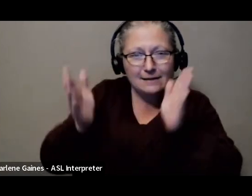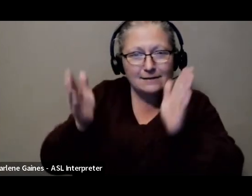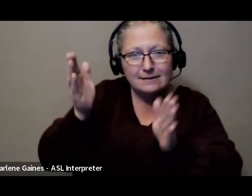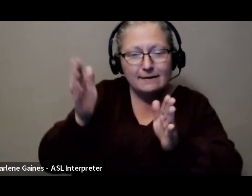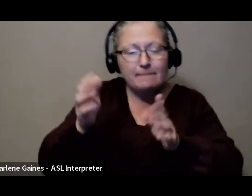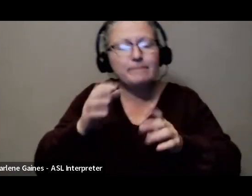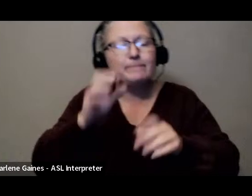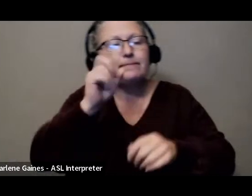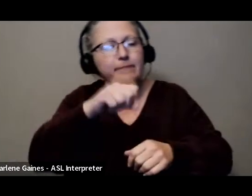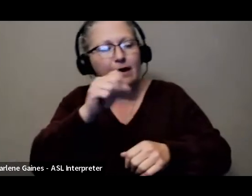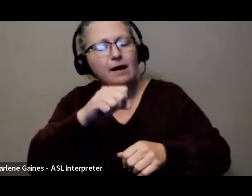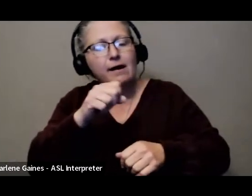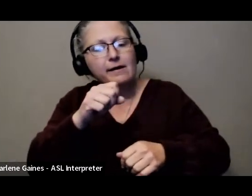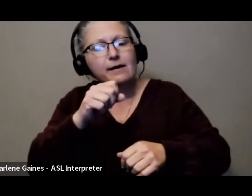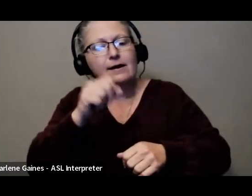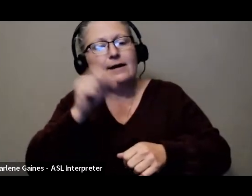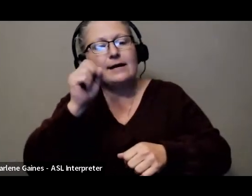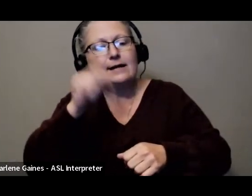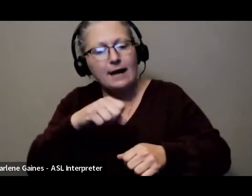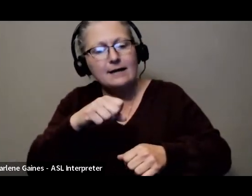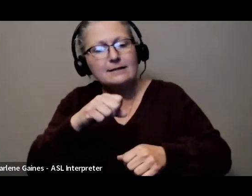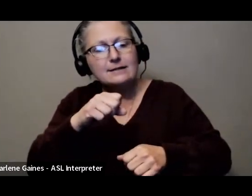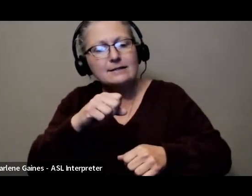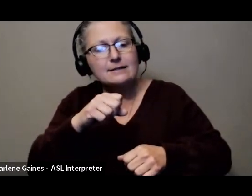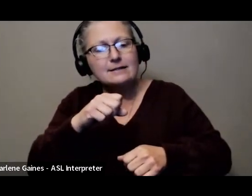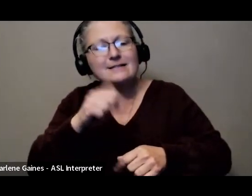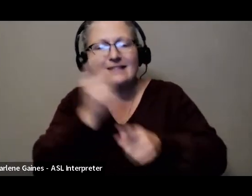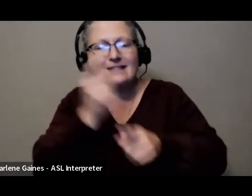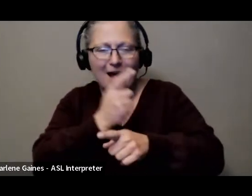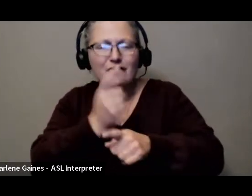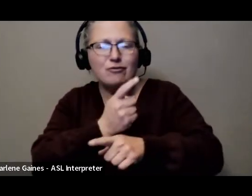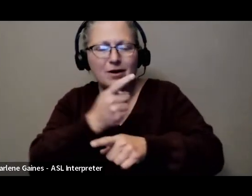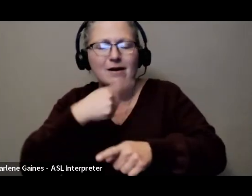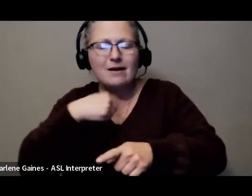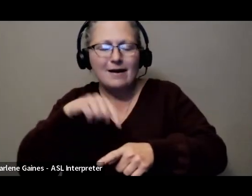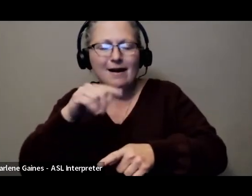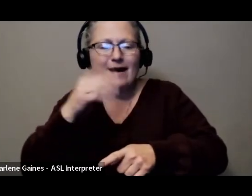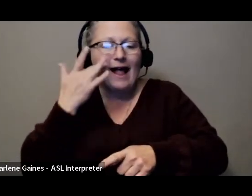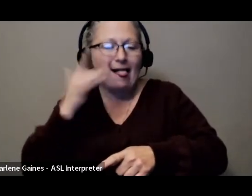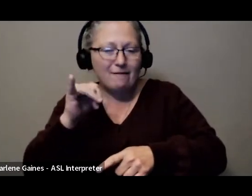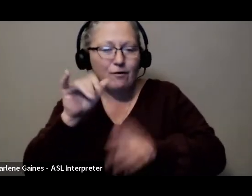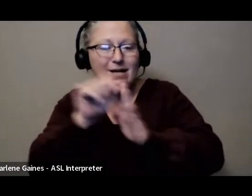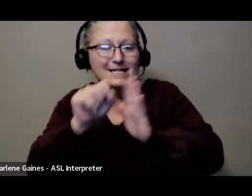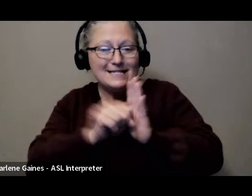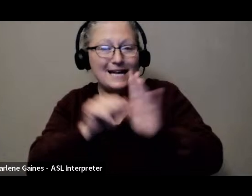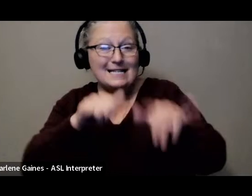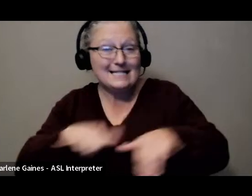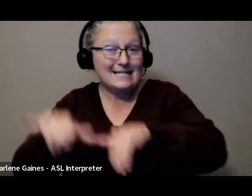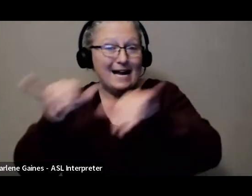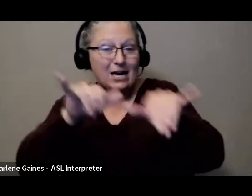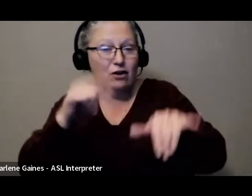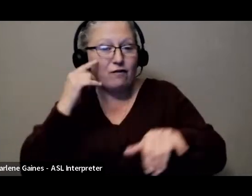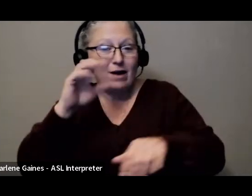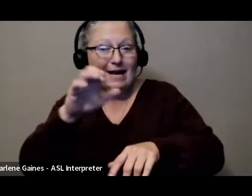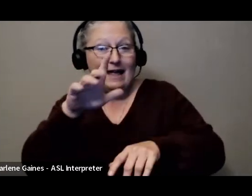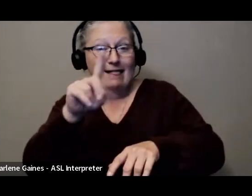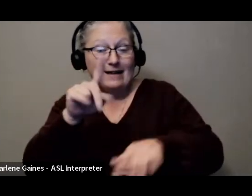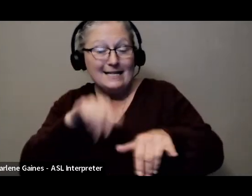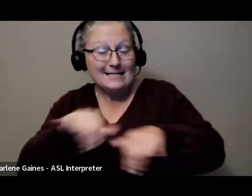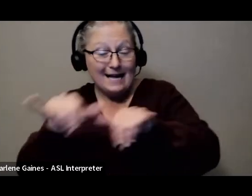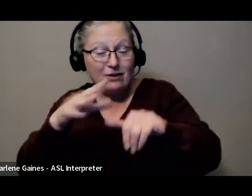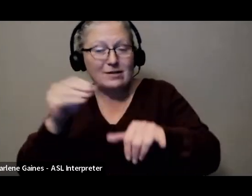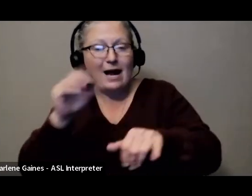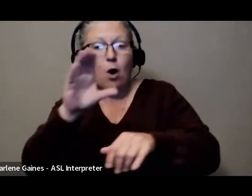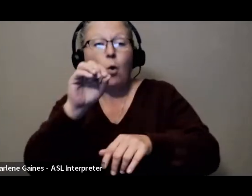Yeah. So yes, it's accurate. We all have, there's California state standards for ELD standards and for the